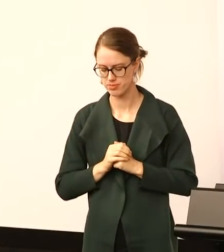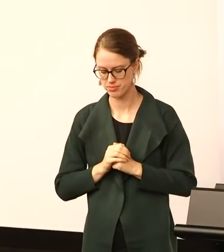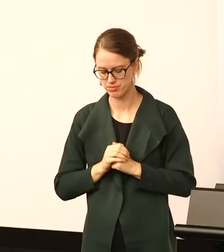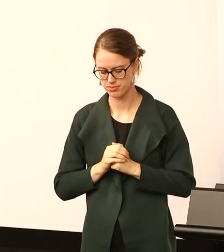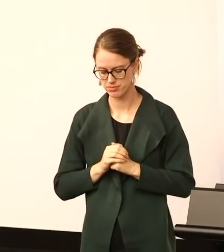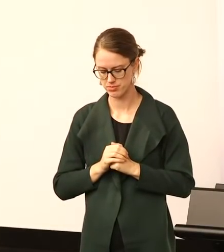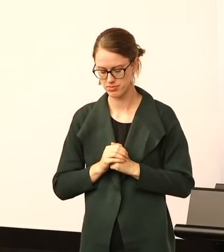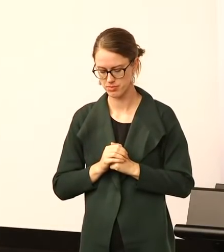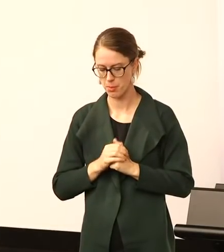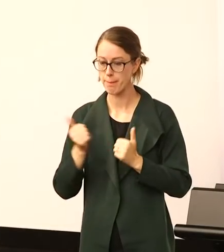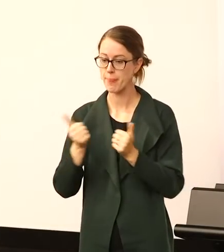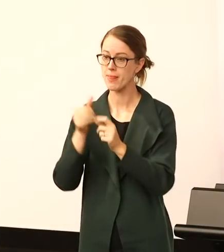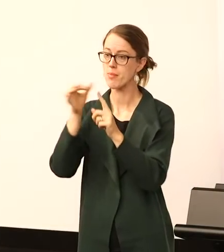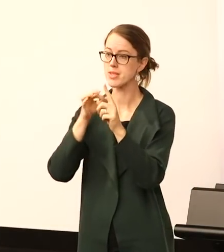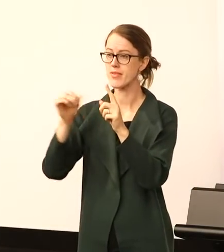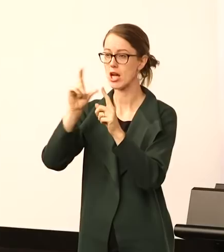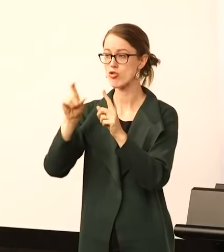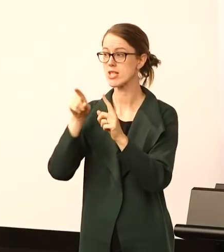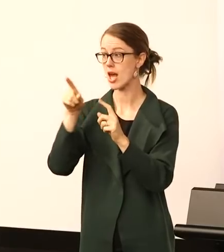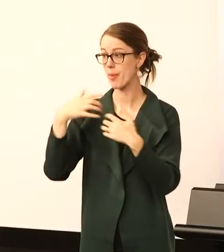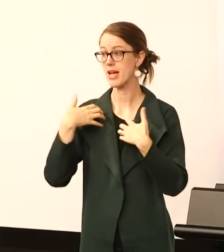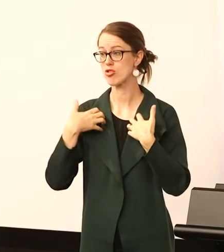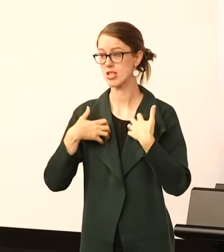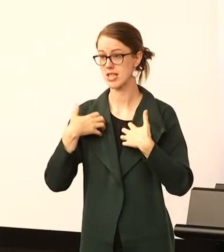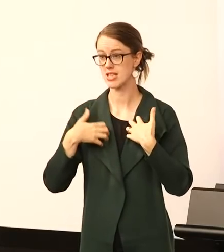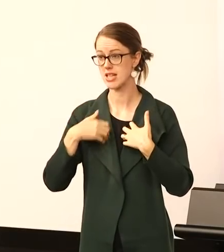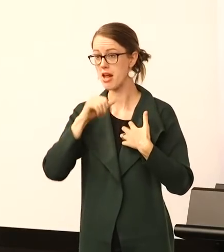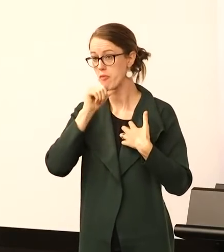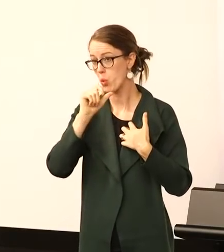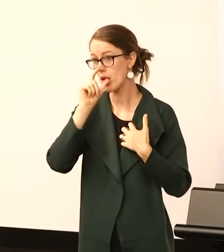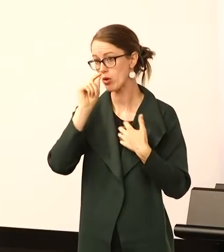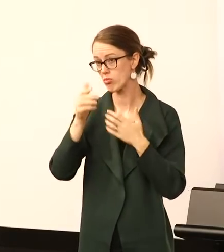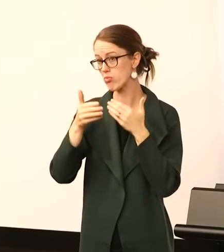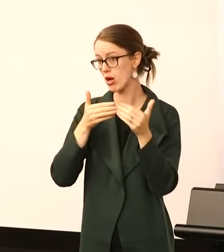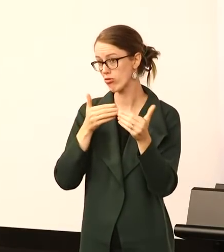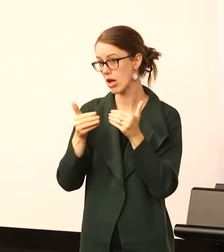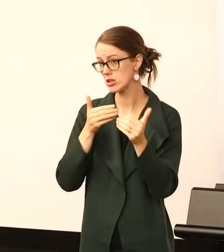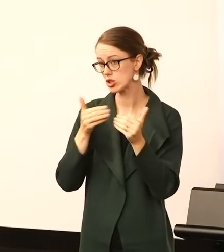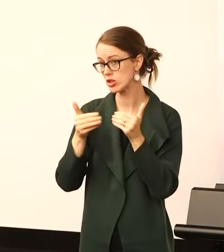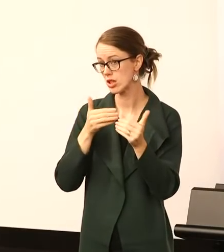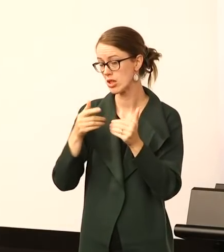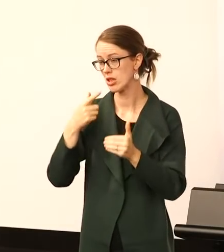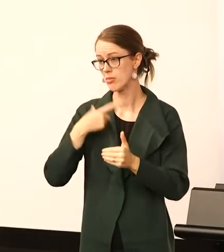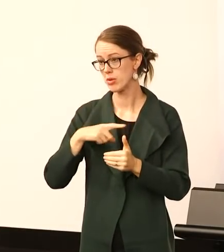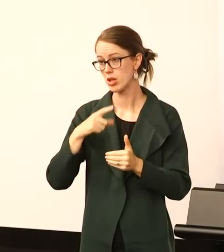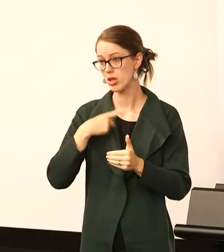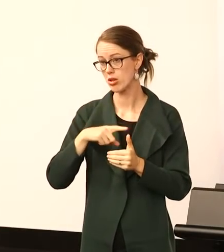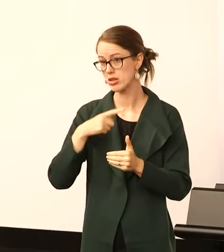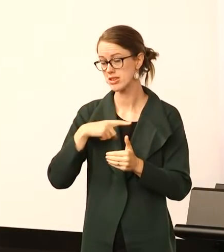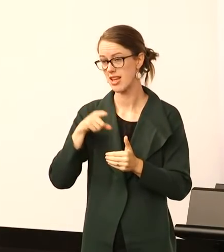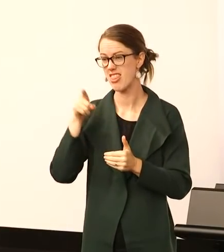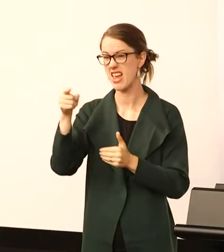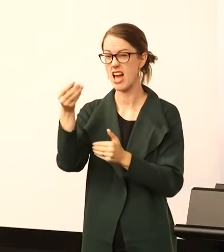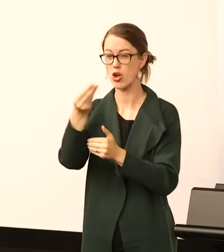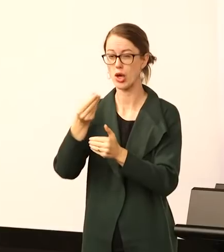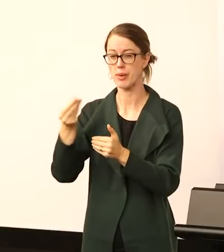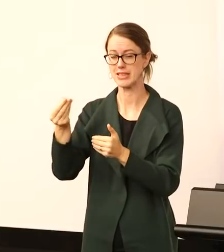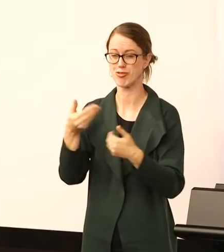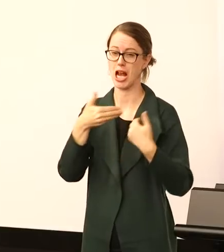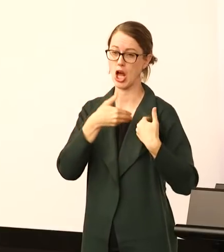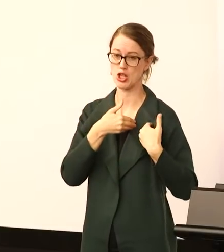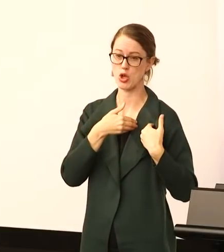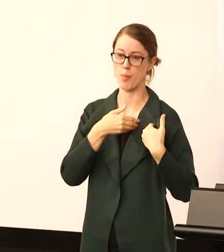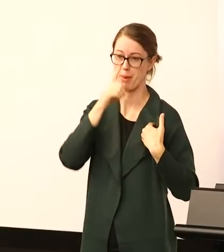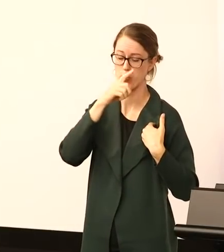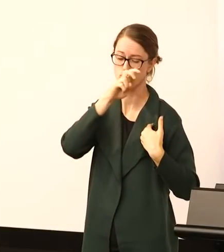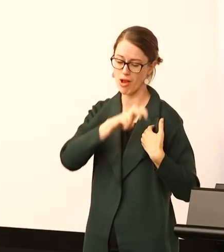that many Pacific countries will be interested in seeing if an arrangement can be put in place, because their economies are so reliant